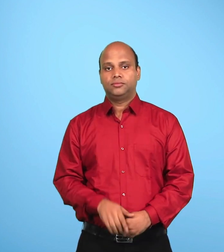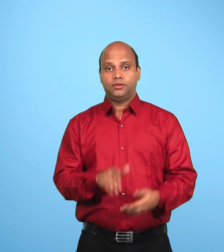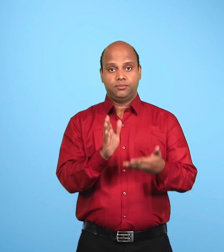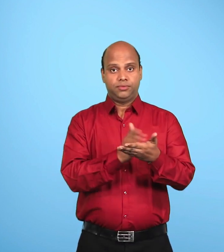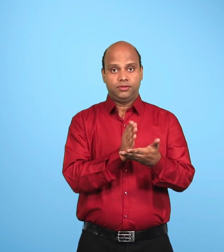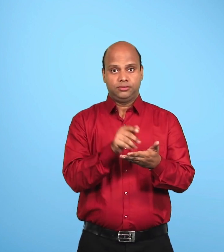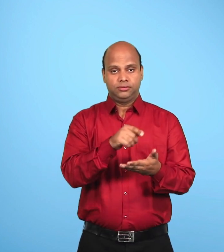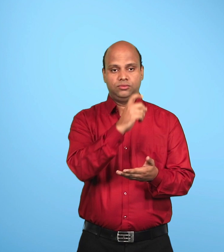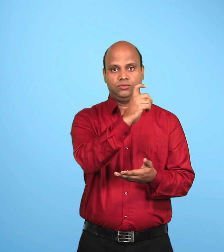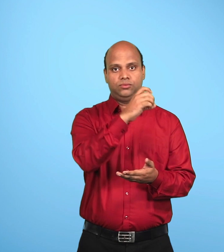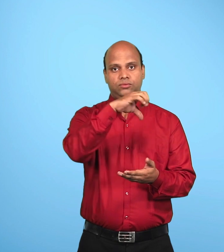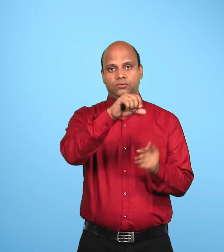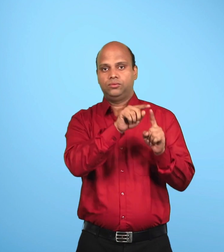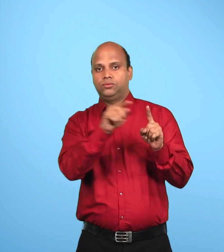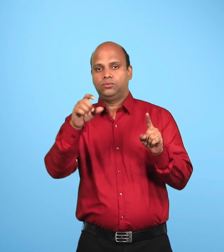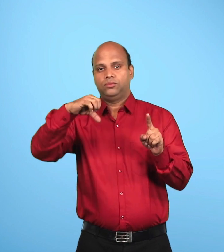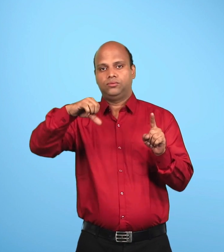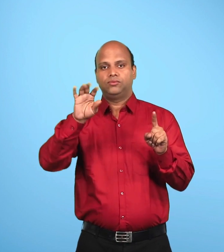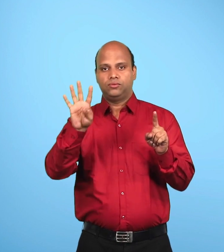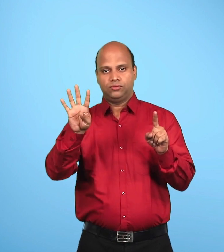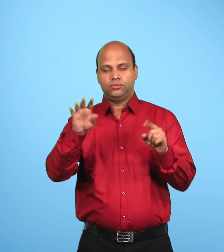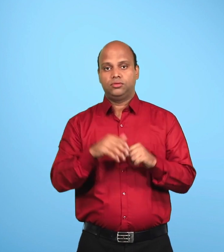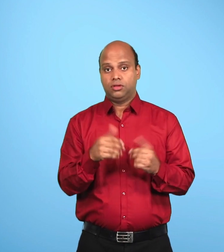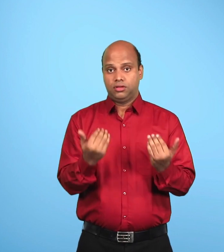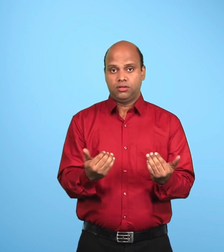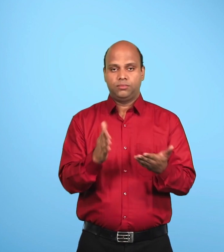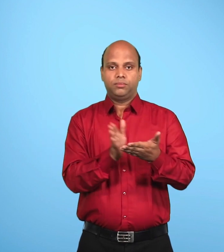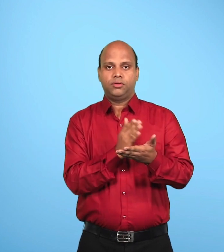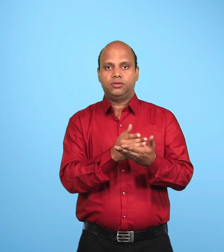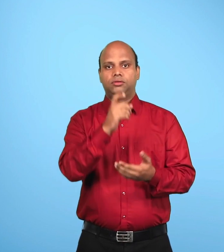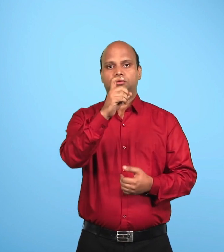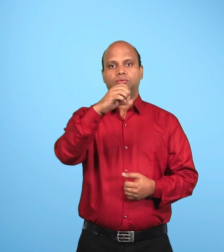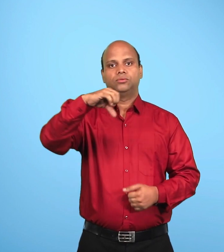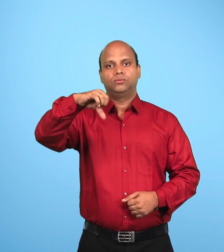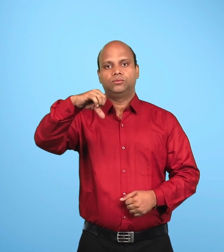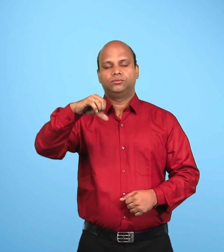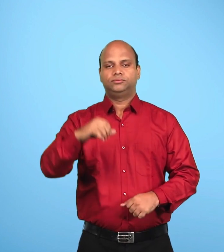From page 79 to 94. Page 79.